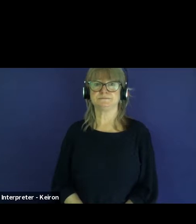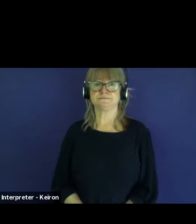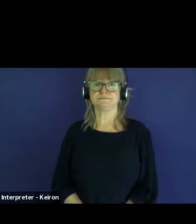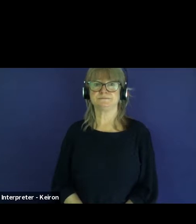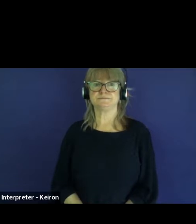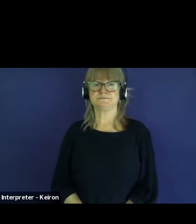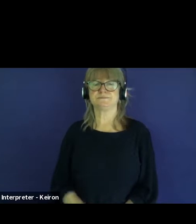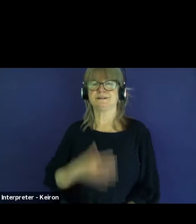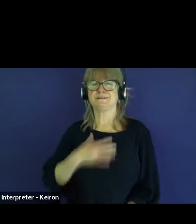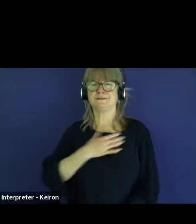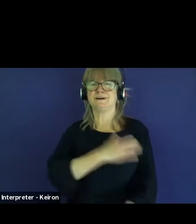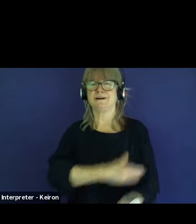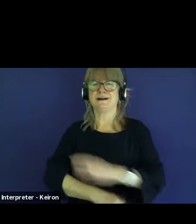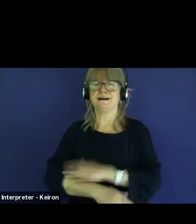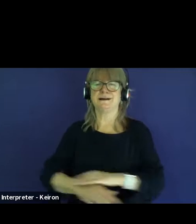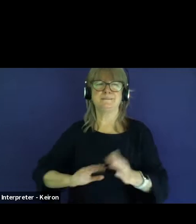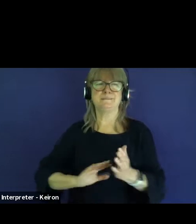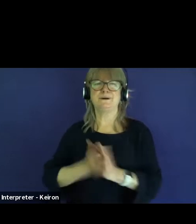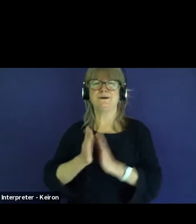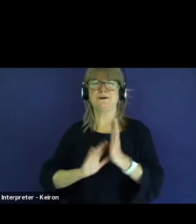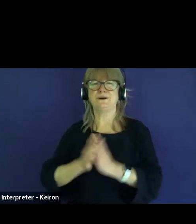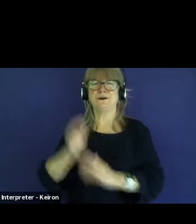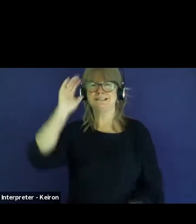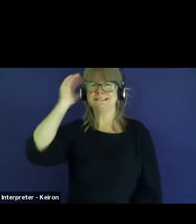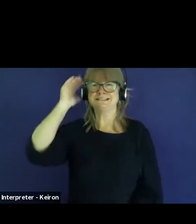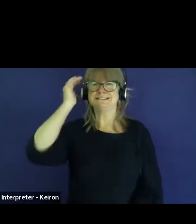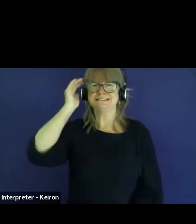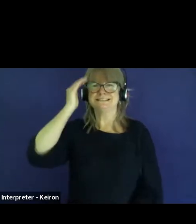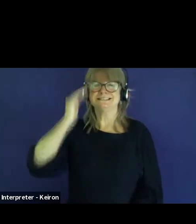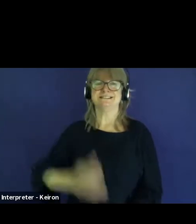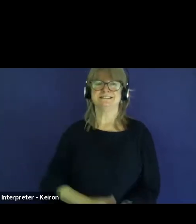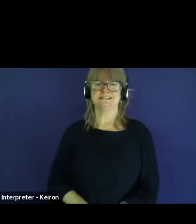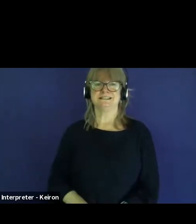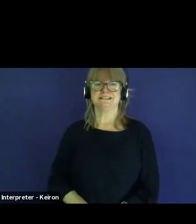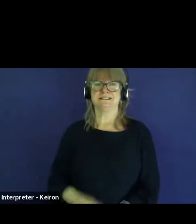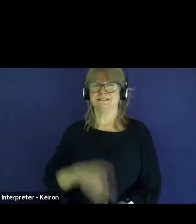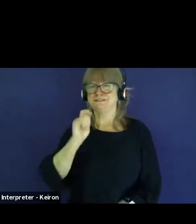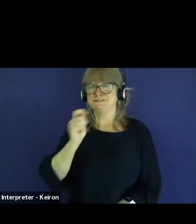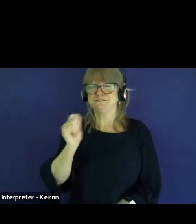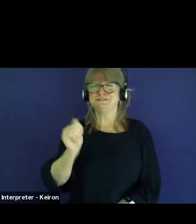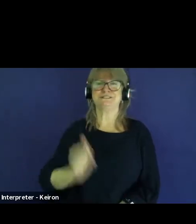My arms are burning. Keep pushing, everyone. We're near the end.